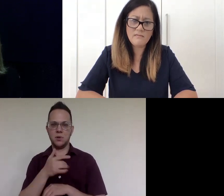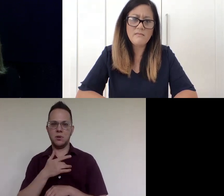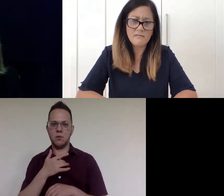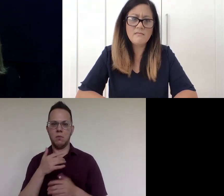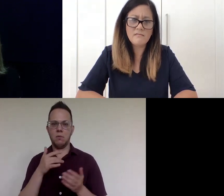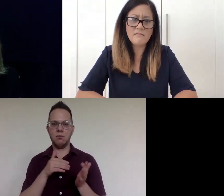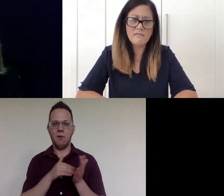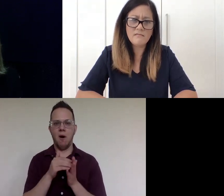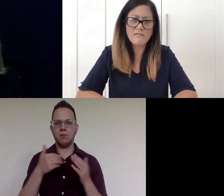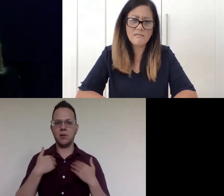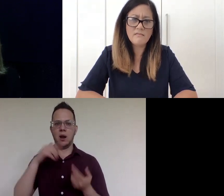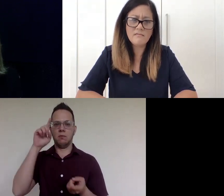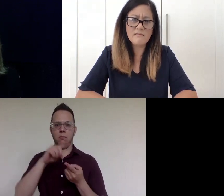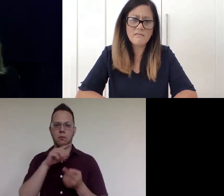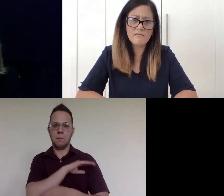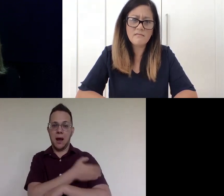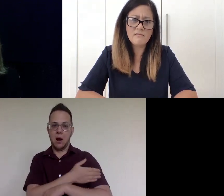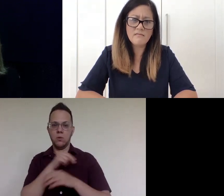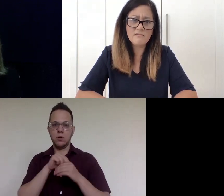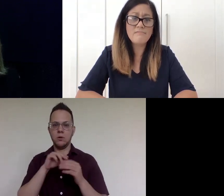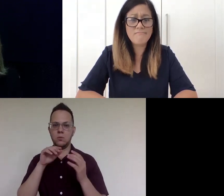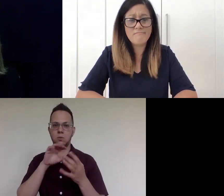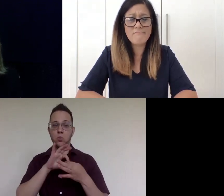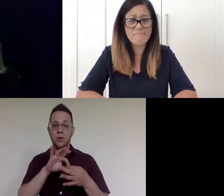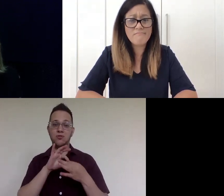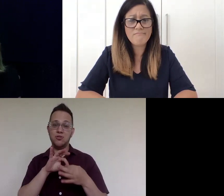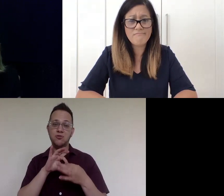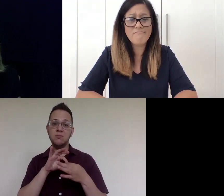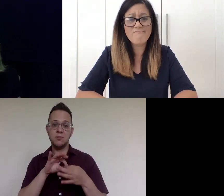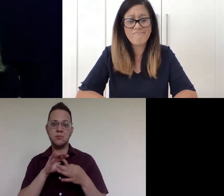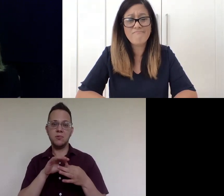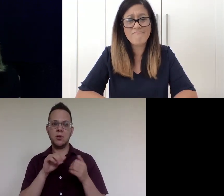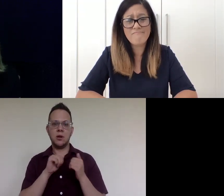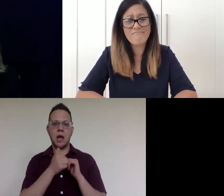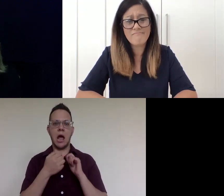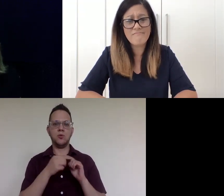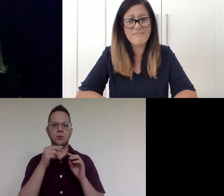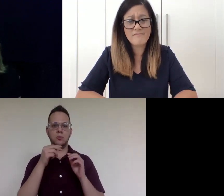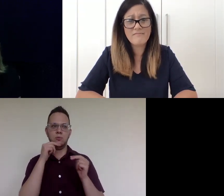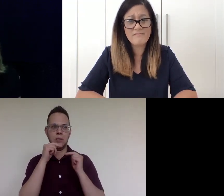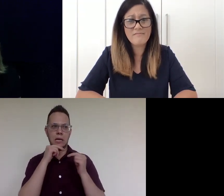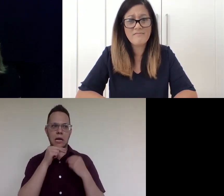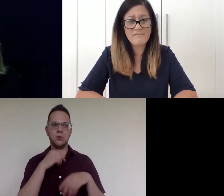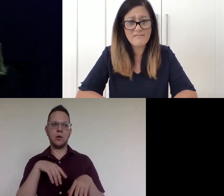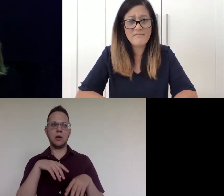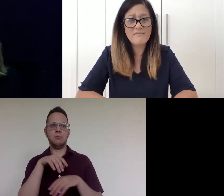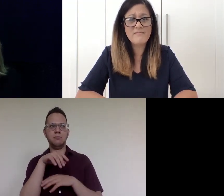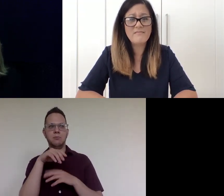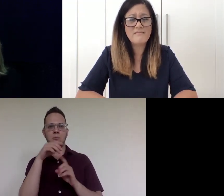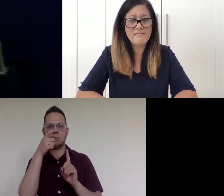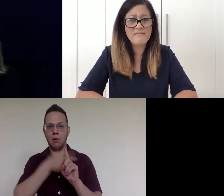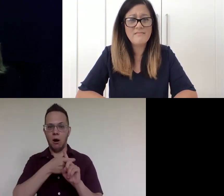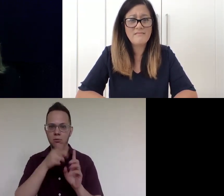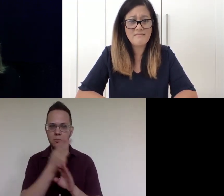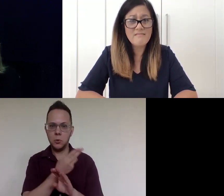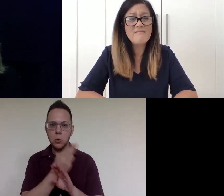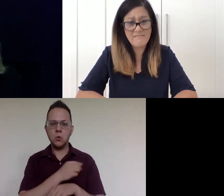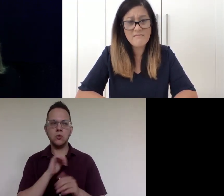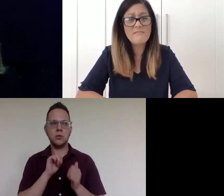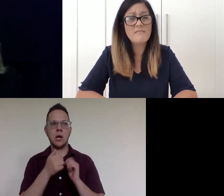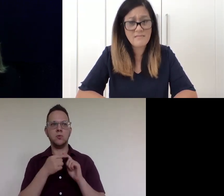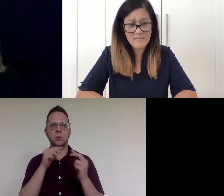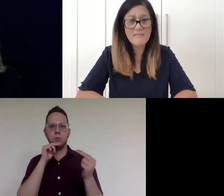somebody and it'll have an impact on a relationship. So if you're talking about the use of a condom and you're